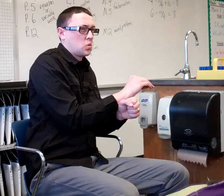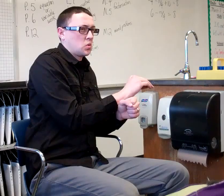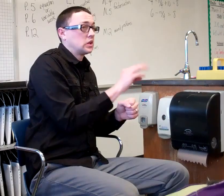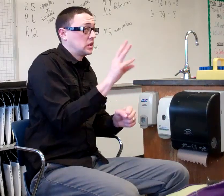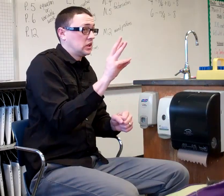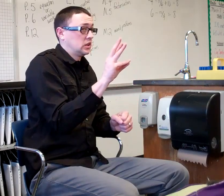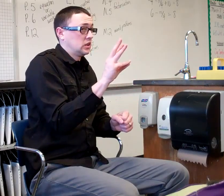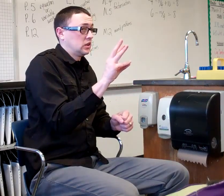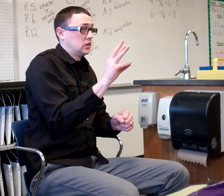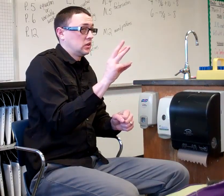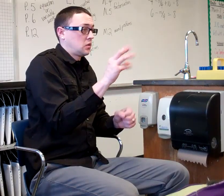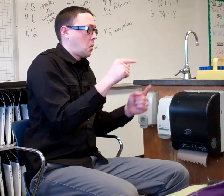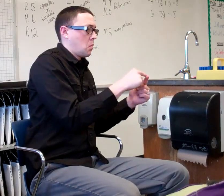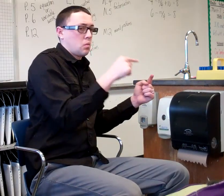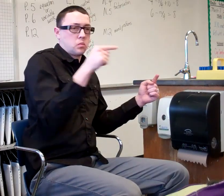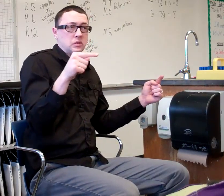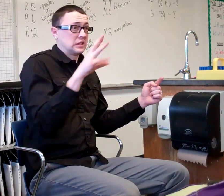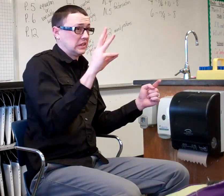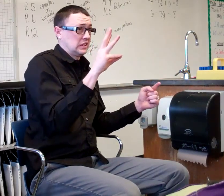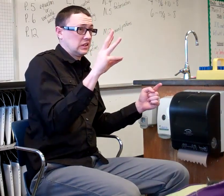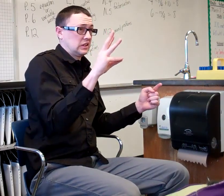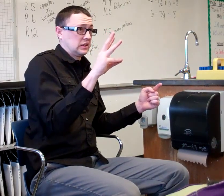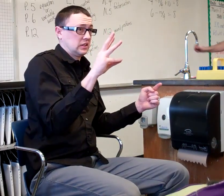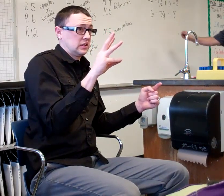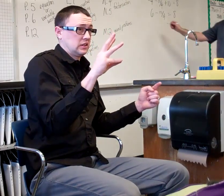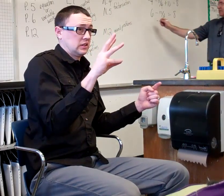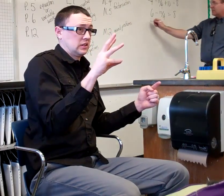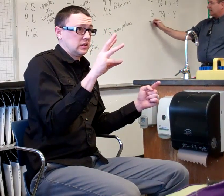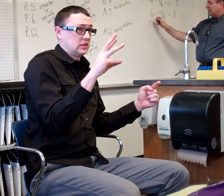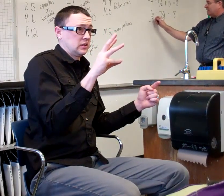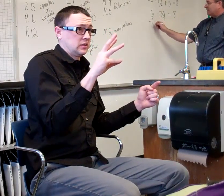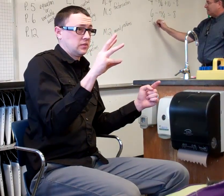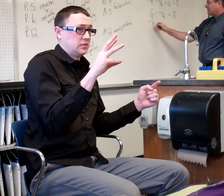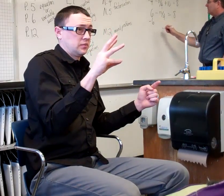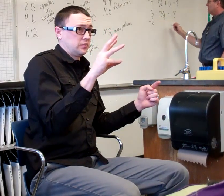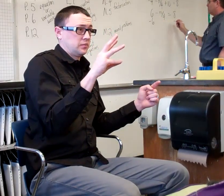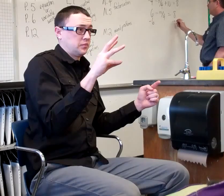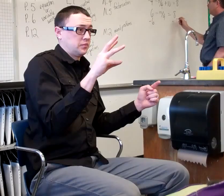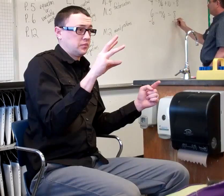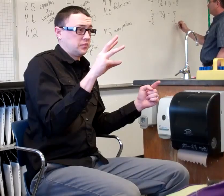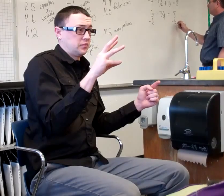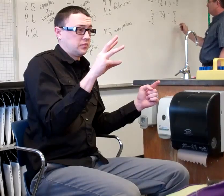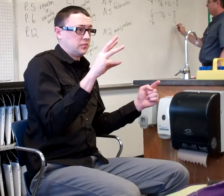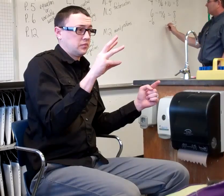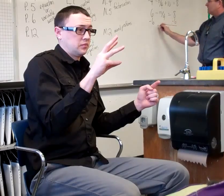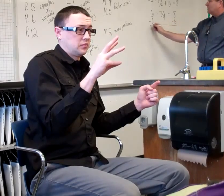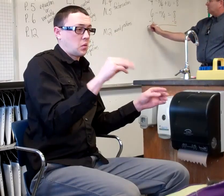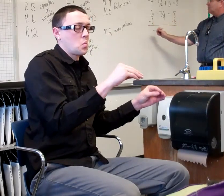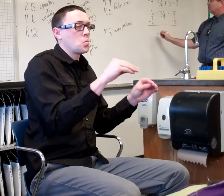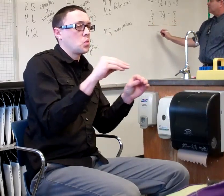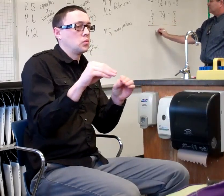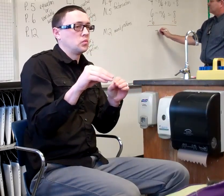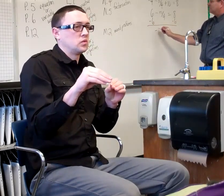6. So what's the opposite of 6? You just say the opposite sign and move it.